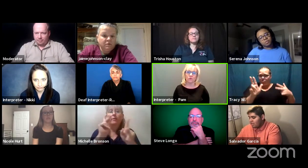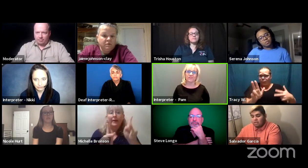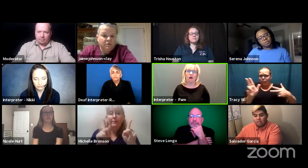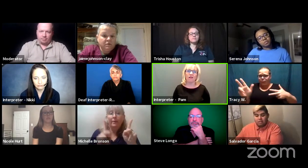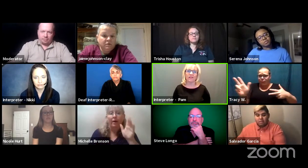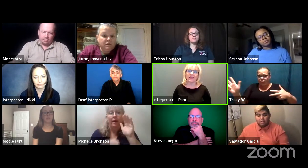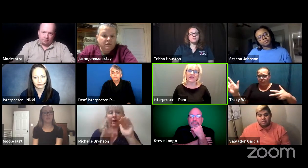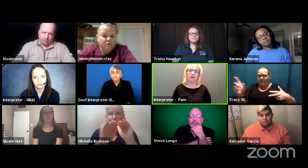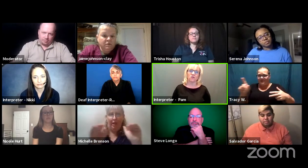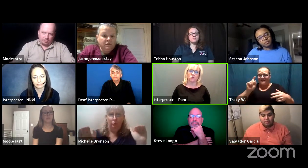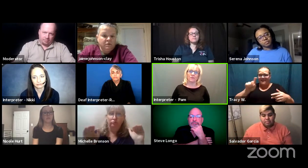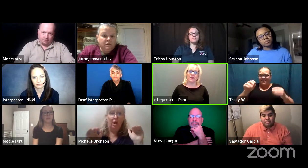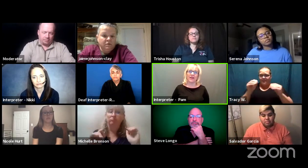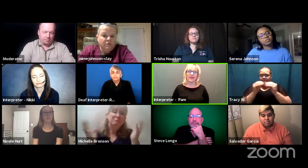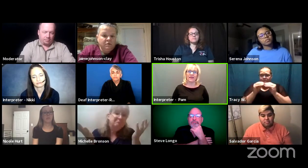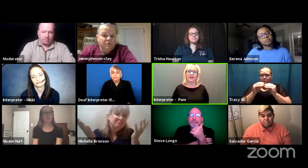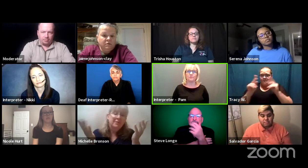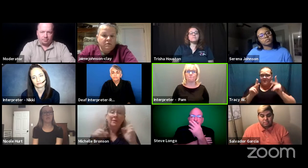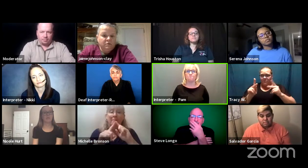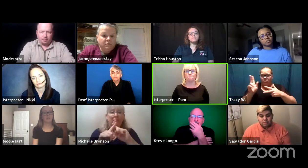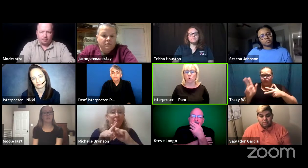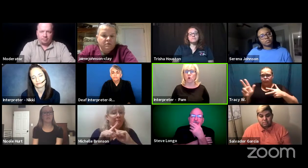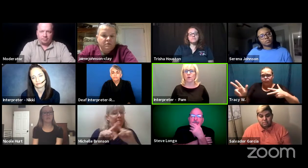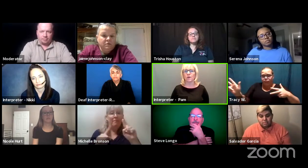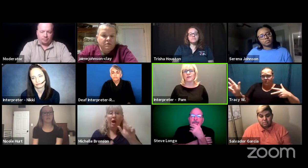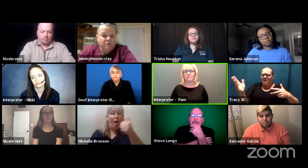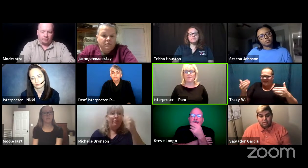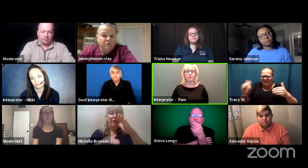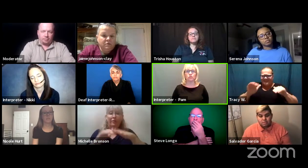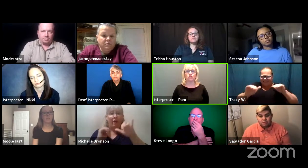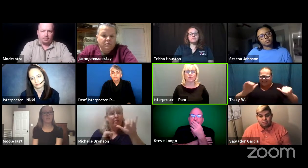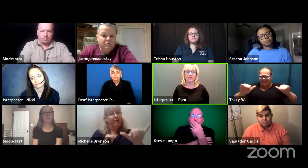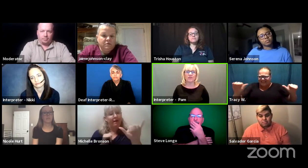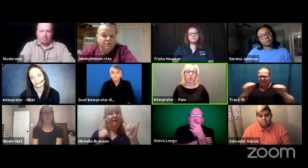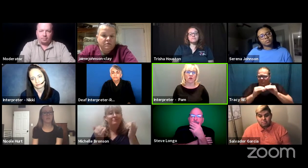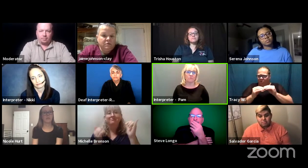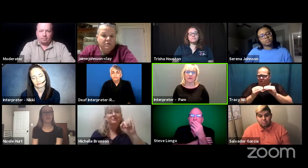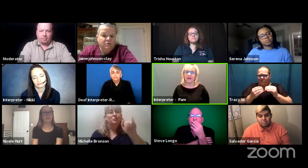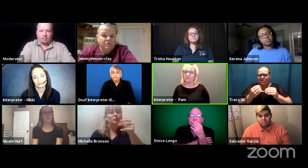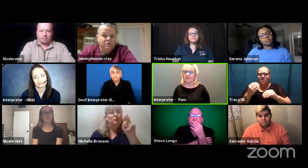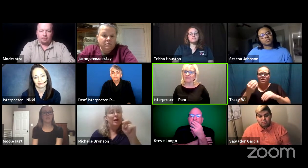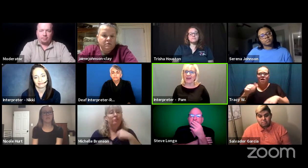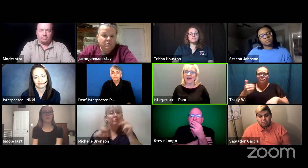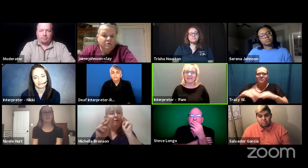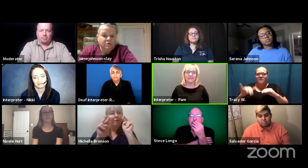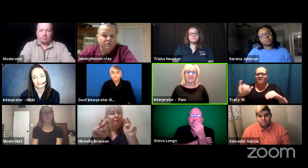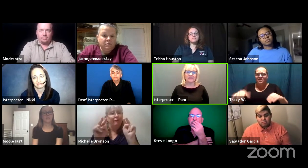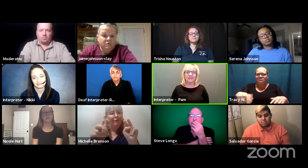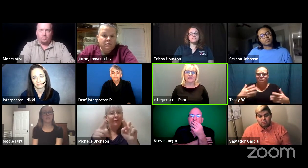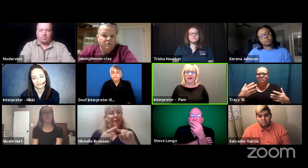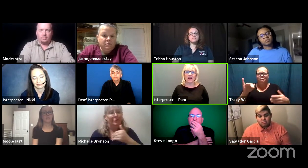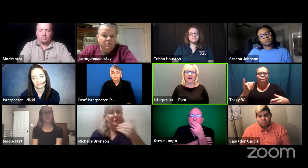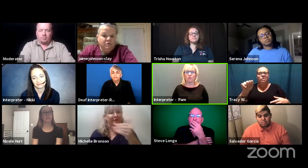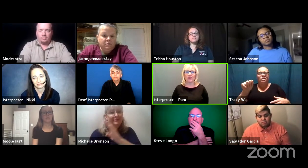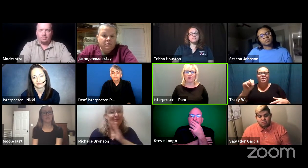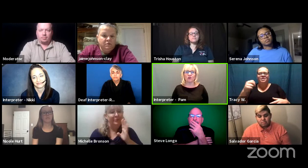with the holiday cars, we may need more people to spread the word. But other than that, we are